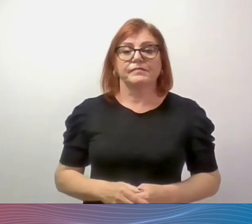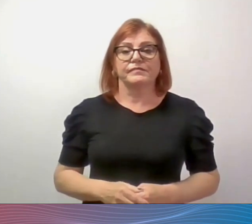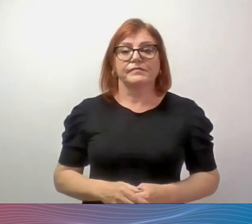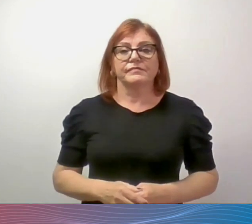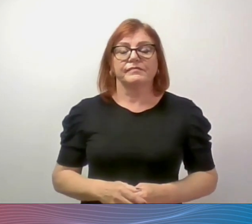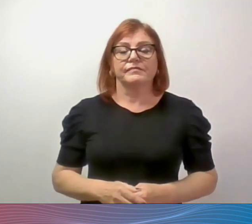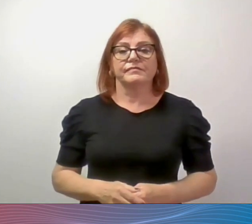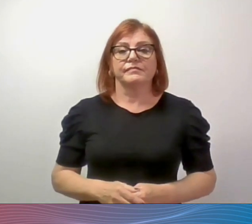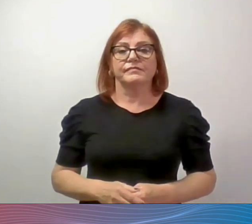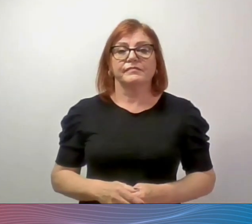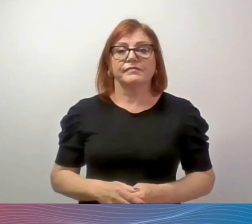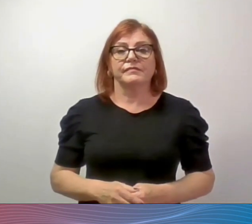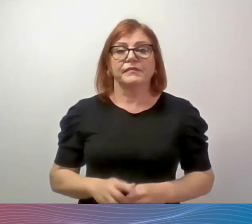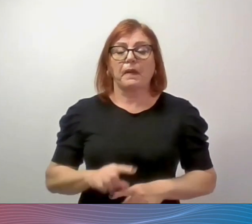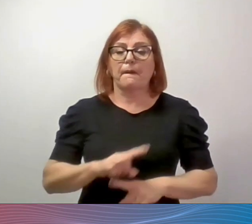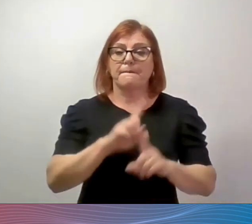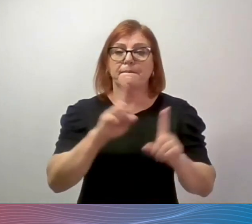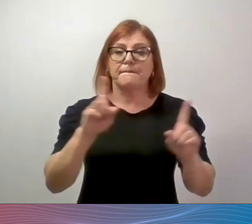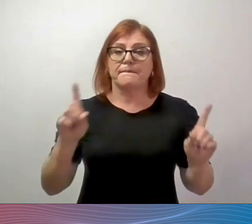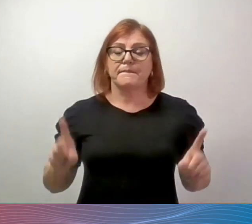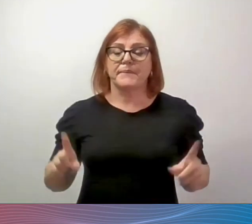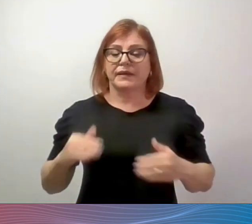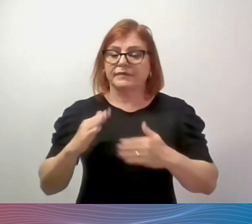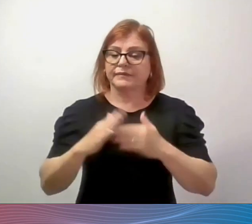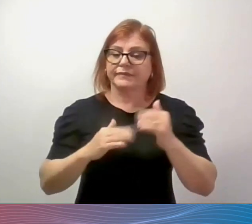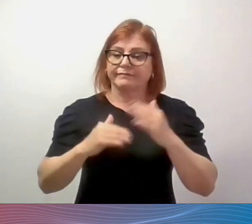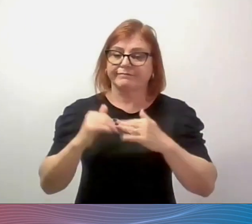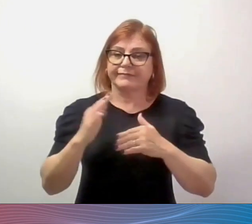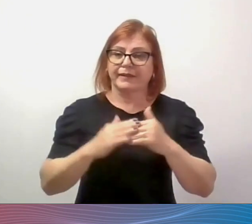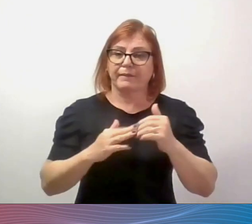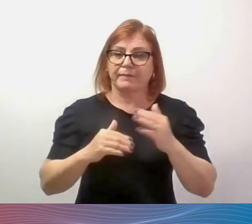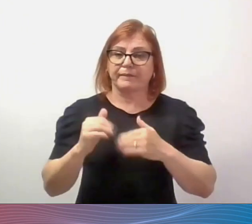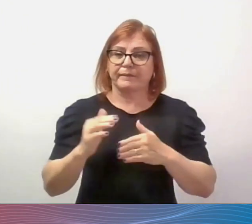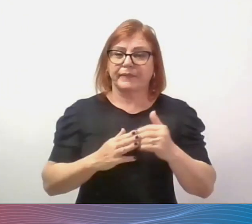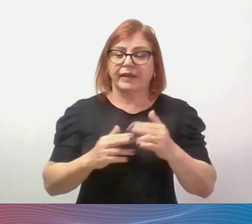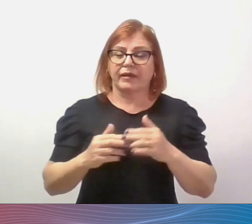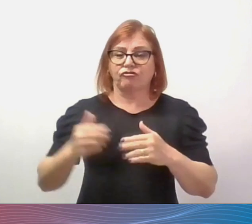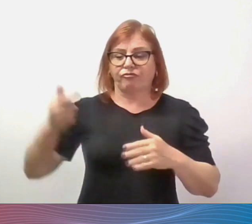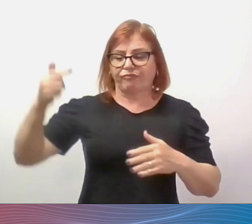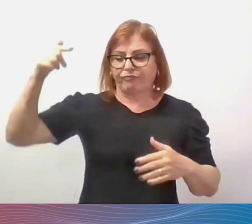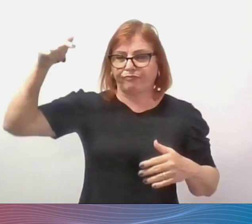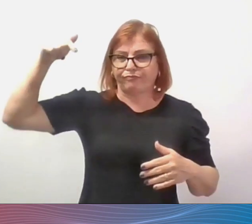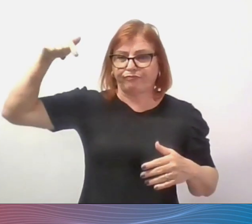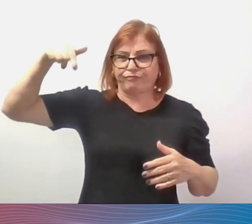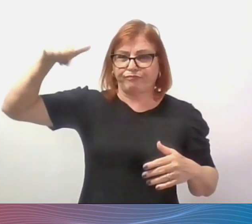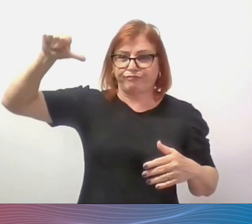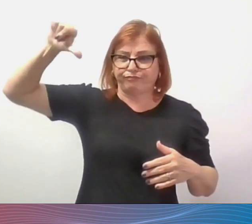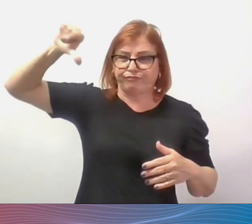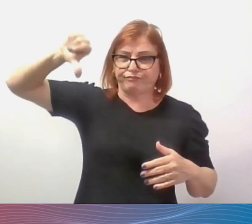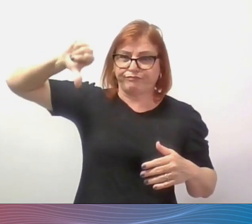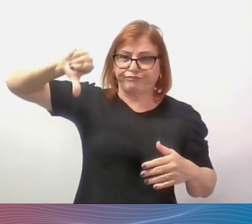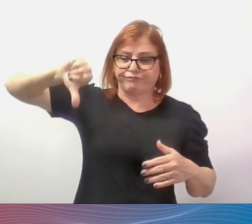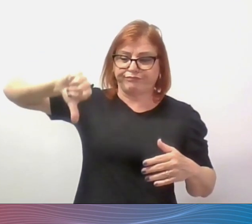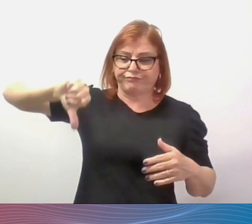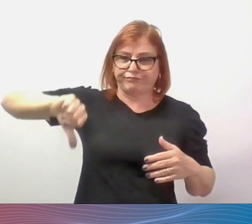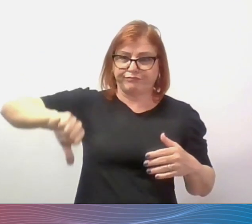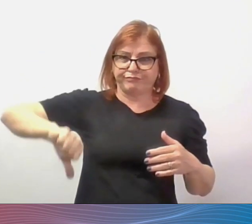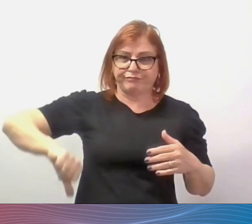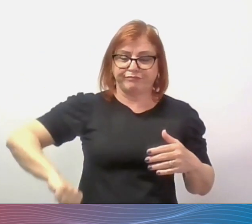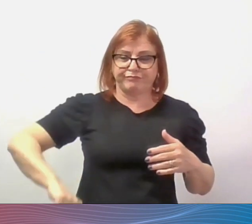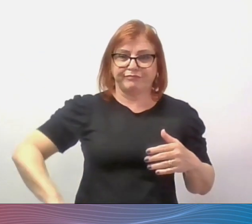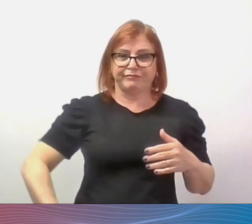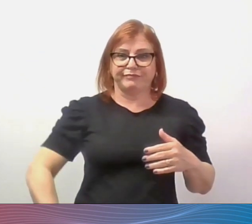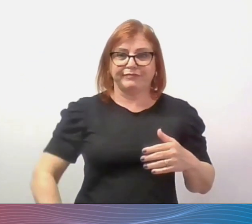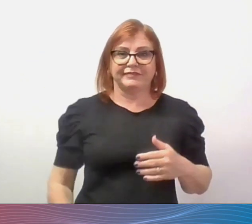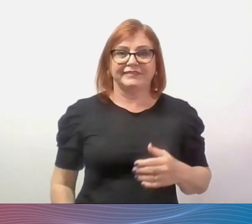na prática, parece que você desce no chão. But the practice, it looks like you go to the bottom. Puxa, eu gostaria não estar